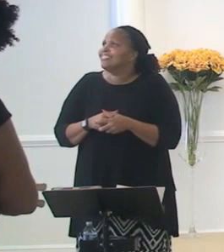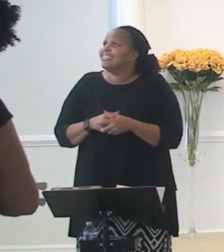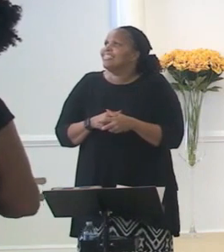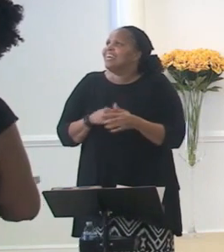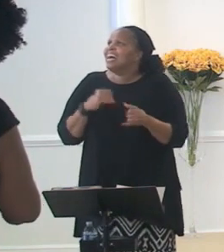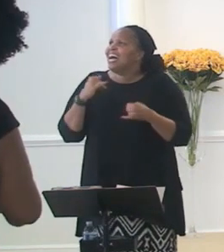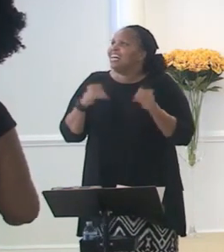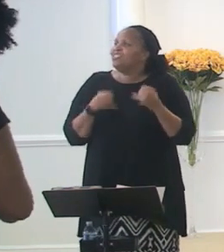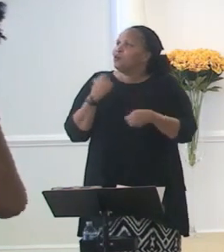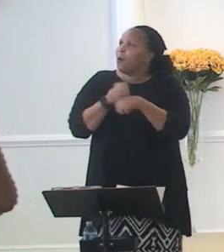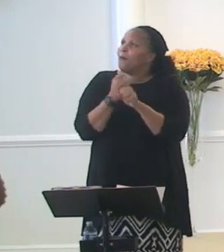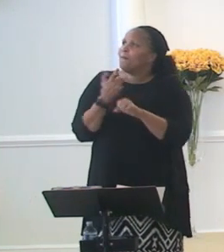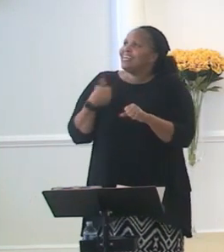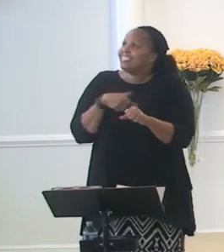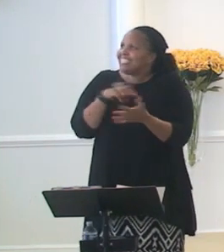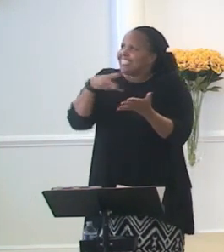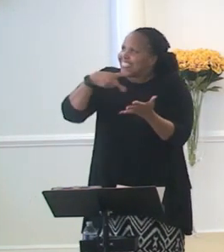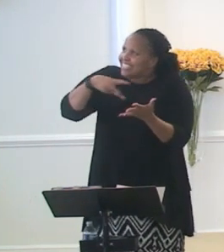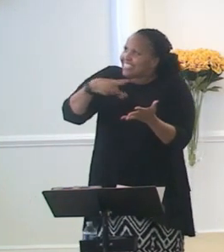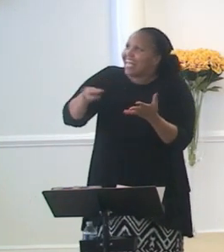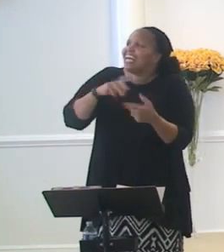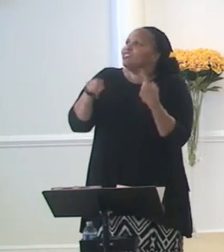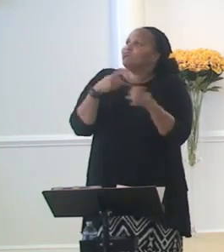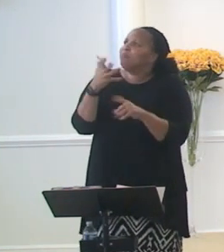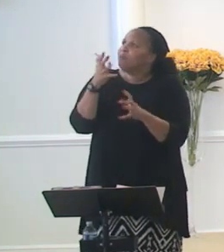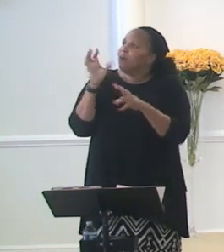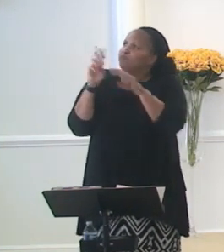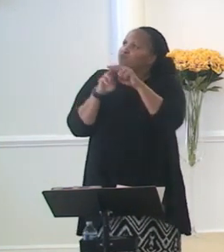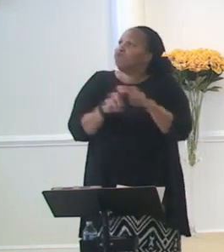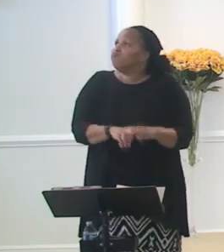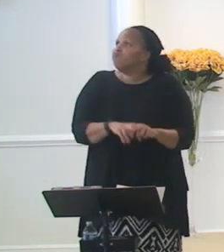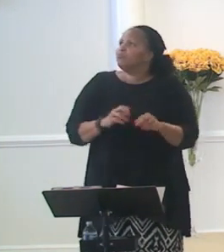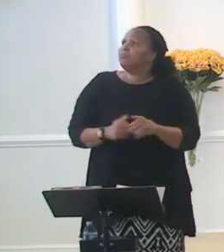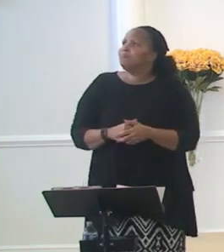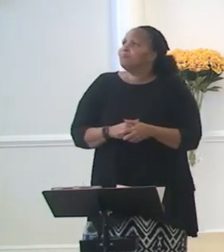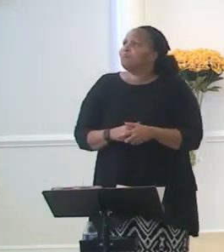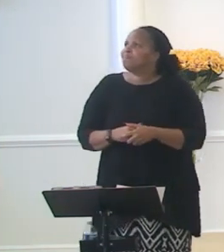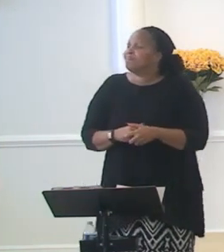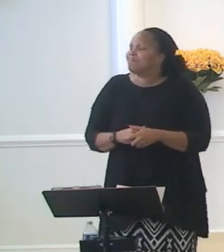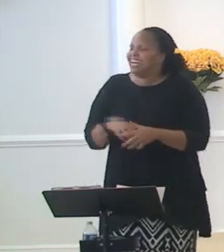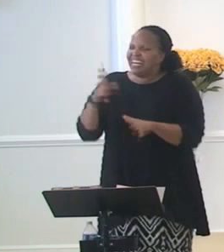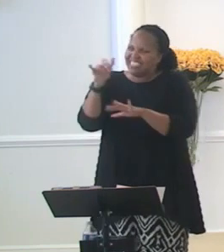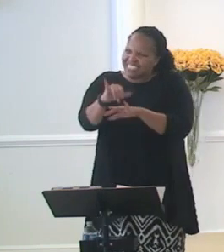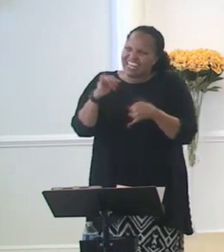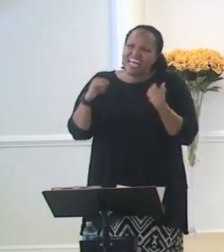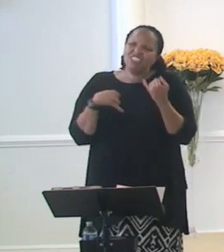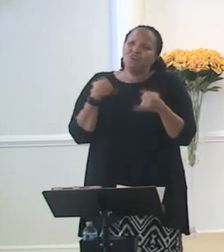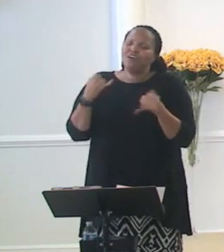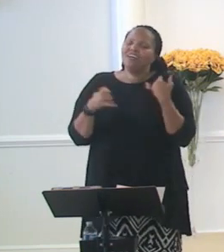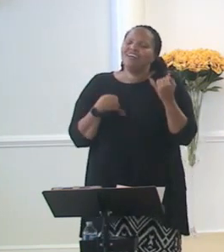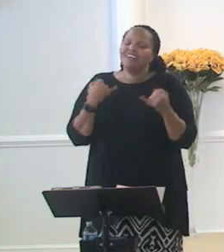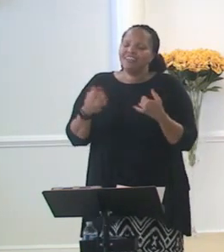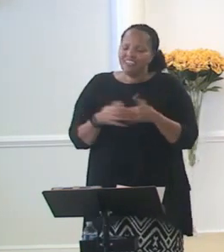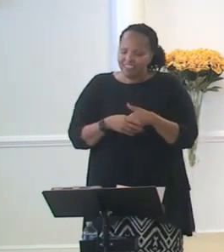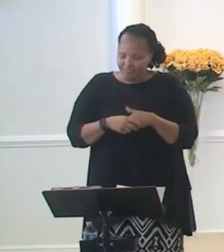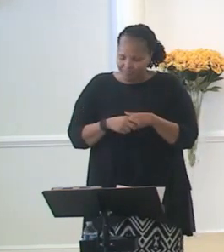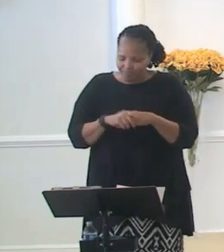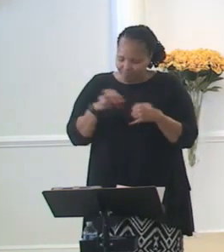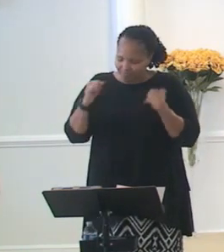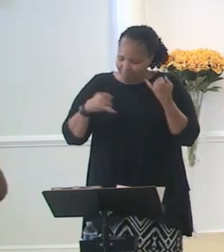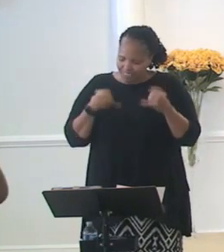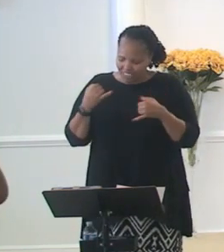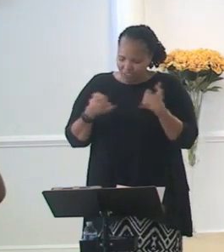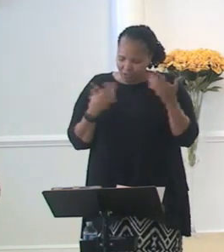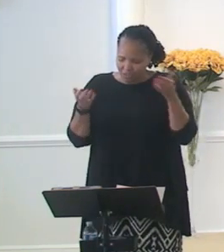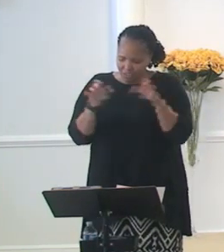A joy that makes us dance when we want to sit down. It's that joy. A joy